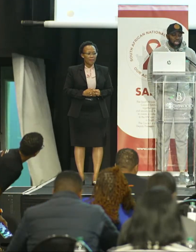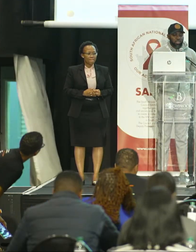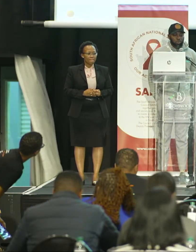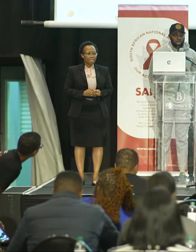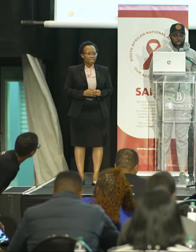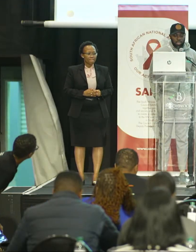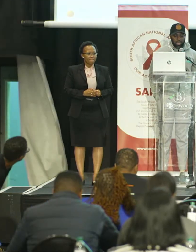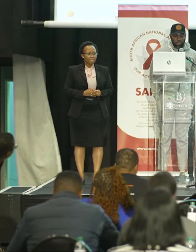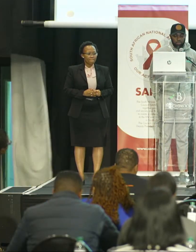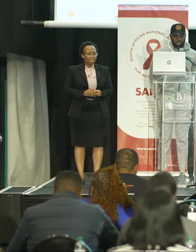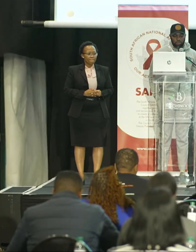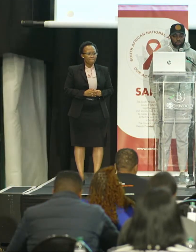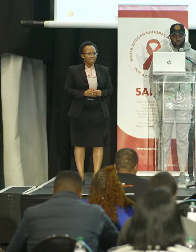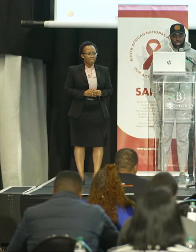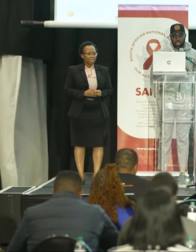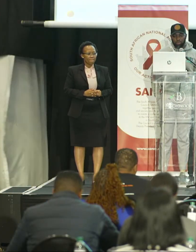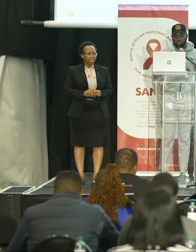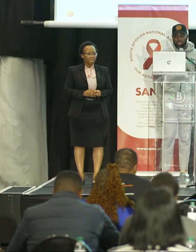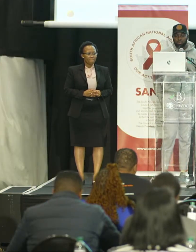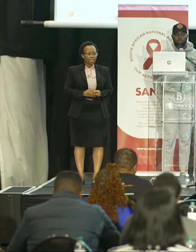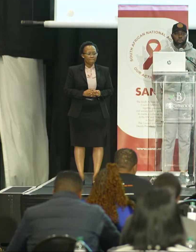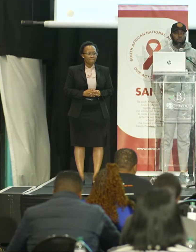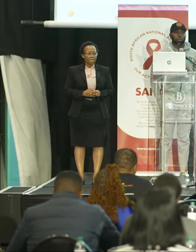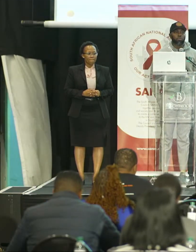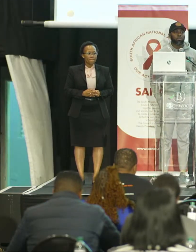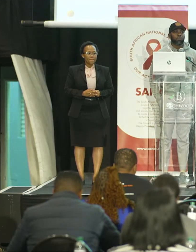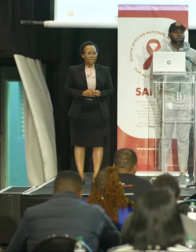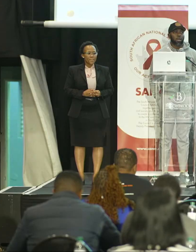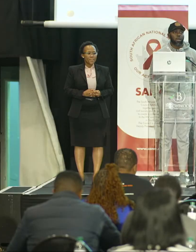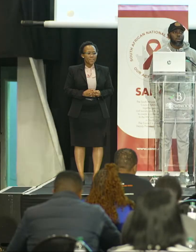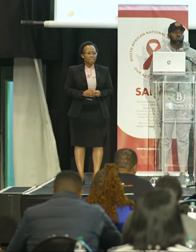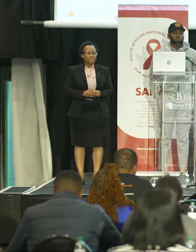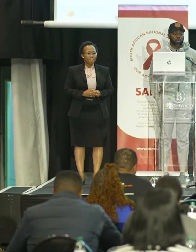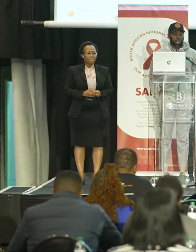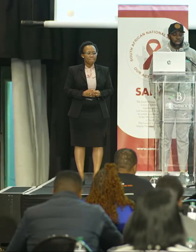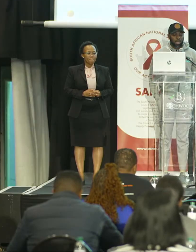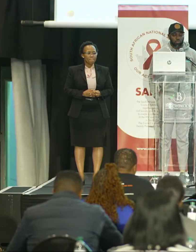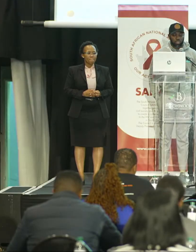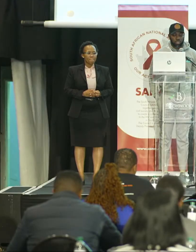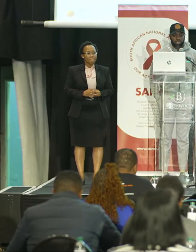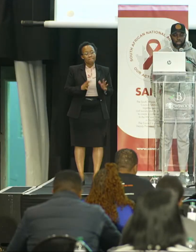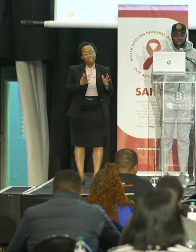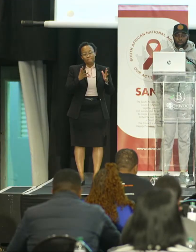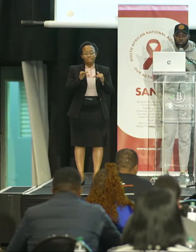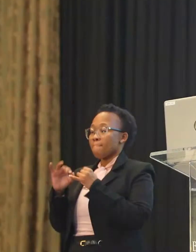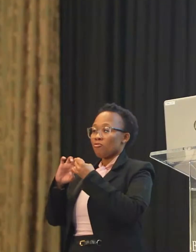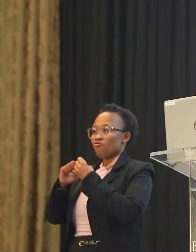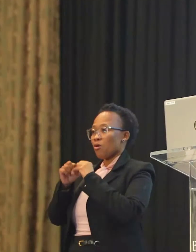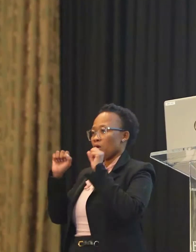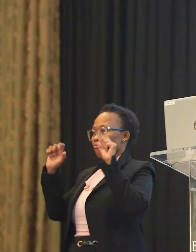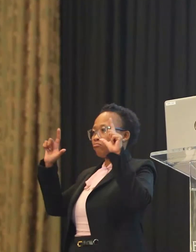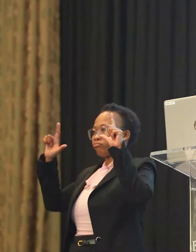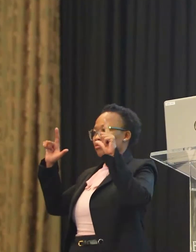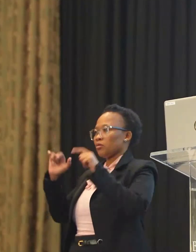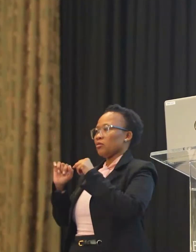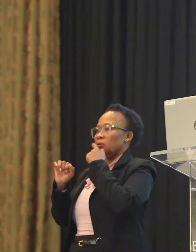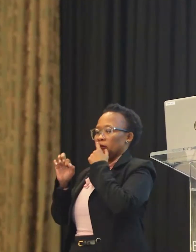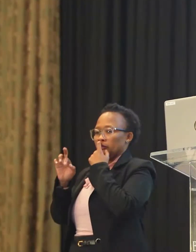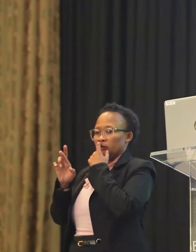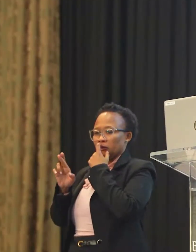I guess while they're trying to do that, let me just give you a background of who we are as Richidze. Richidze is